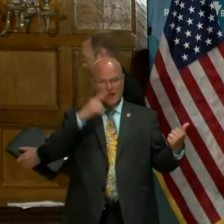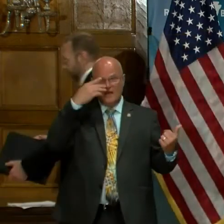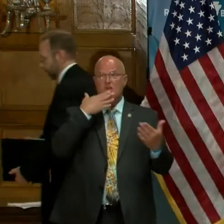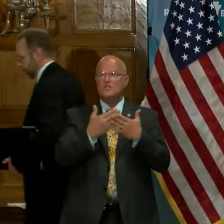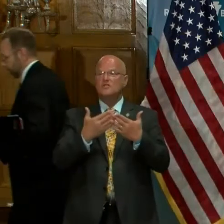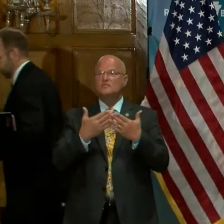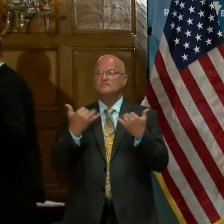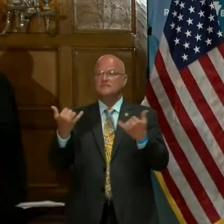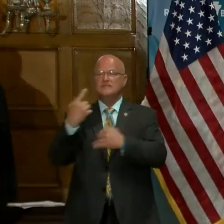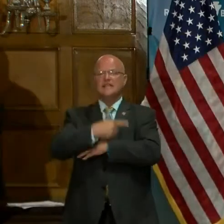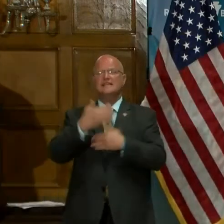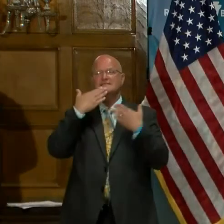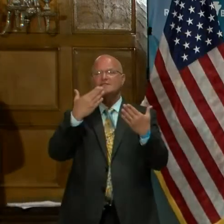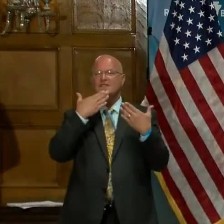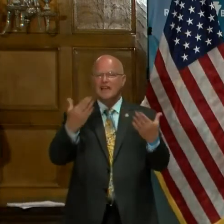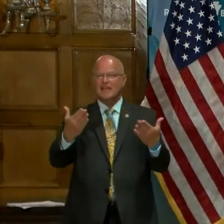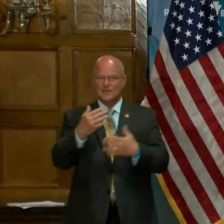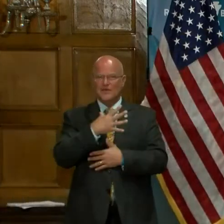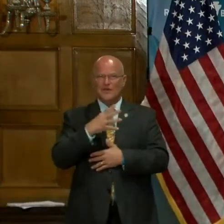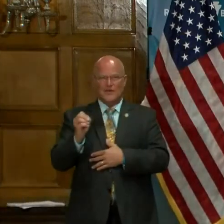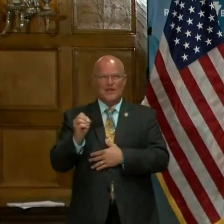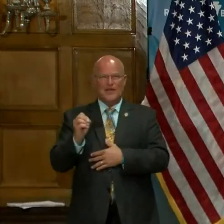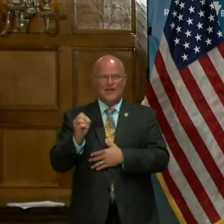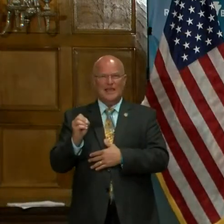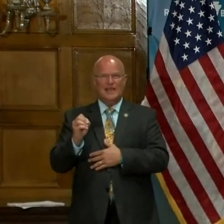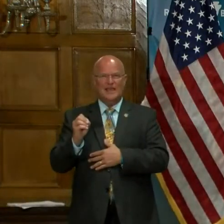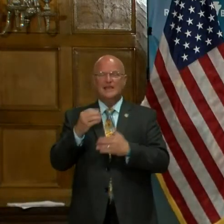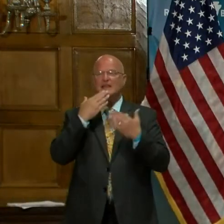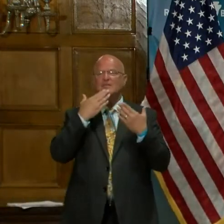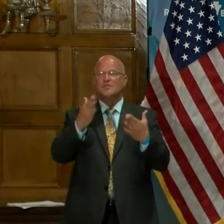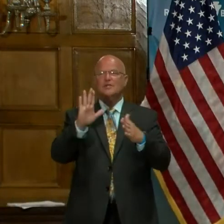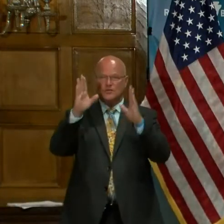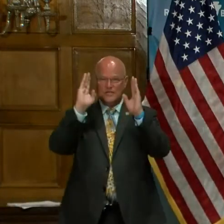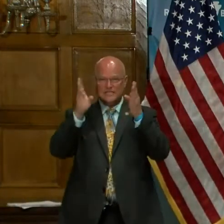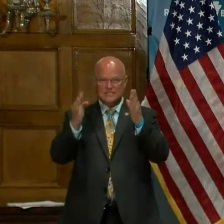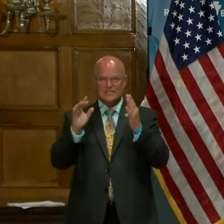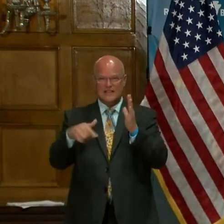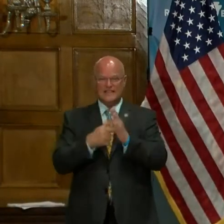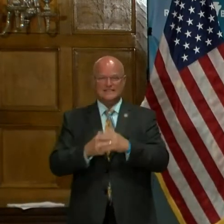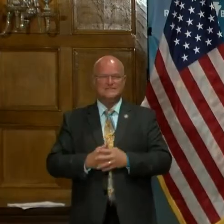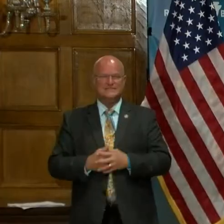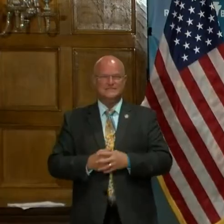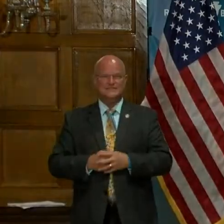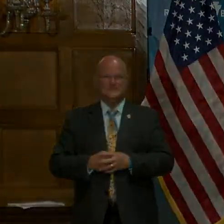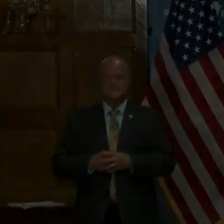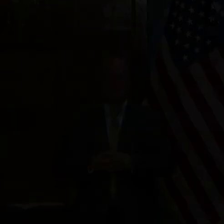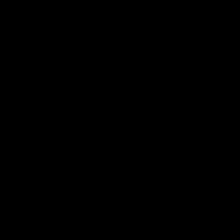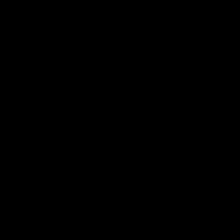good for today, so thank you, and I appreciate your attention to this.